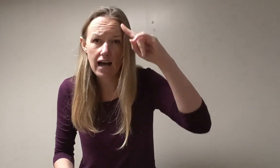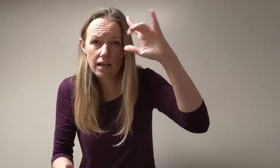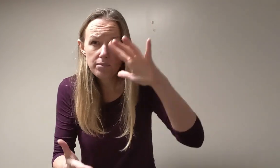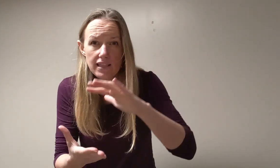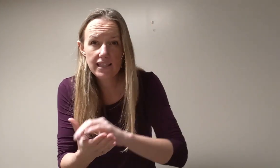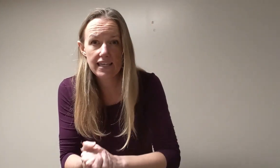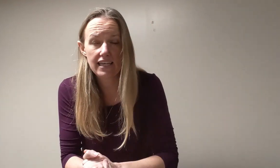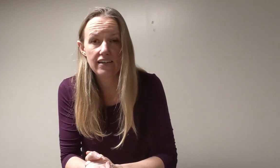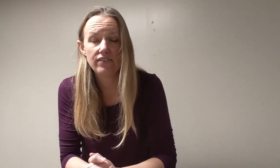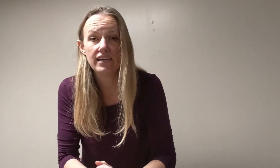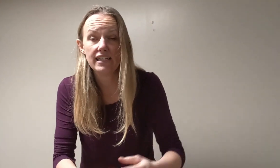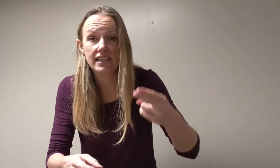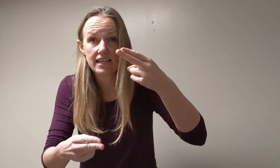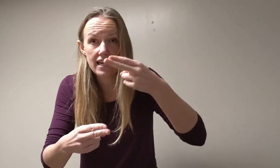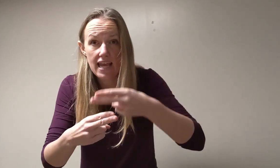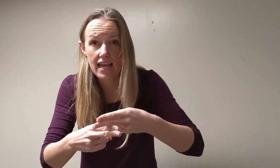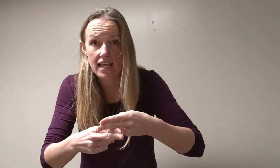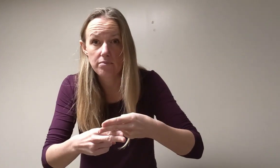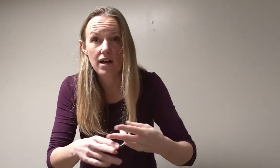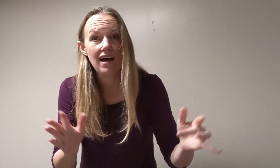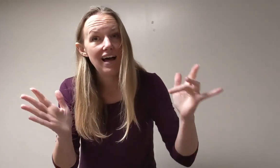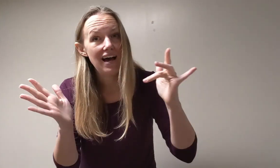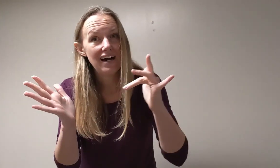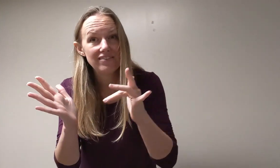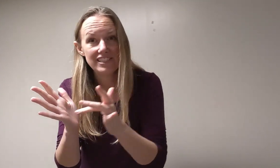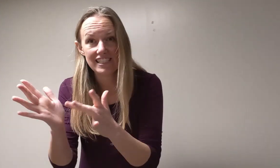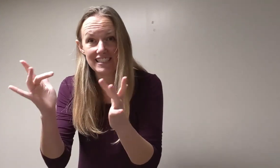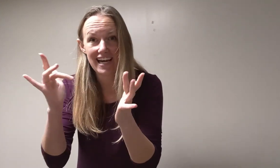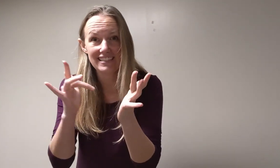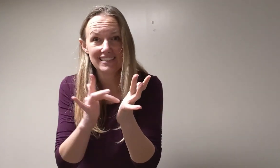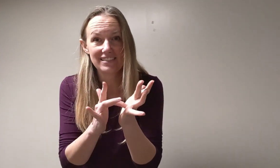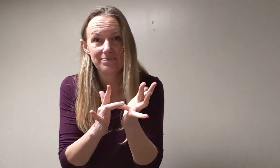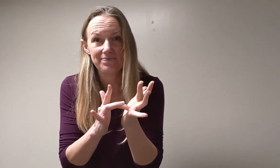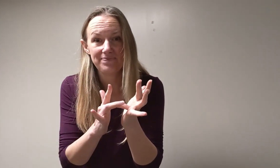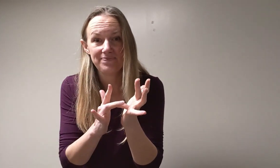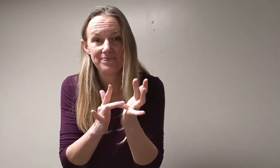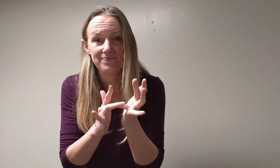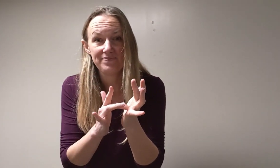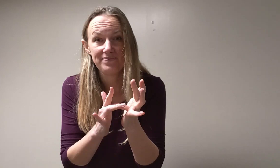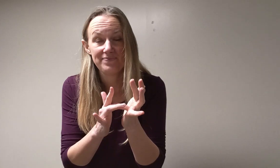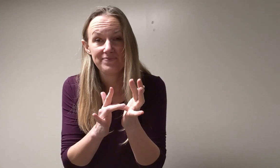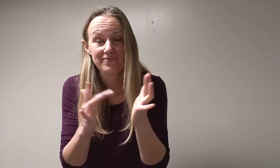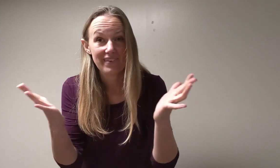I believe in the name of Jesus. Okay.